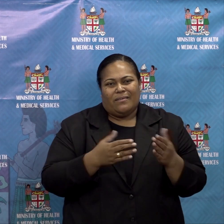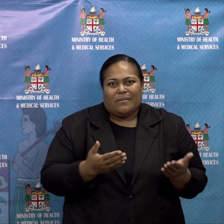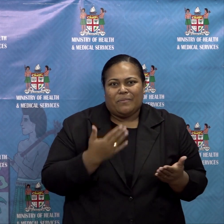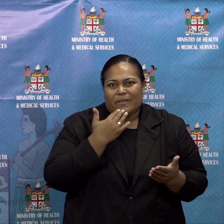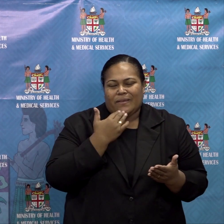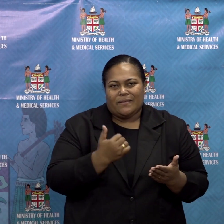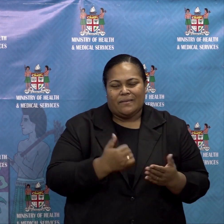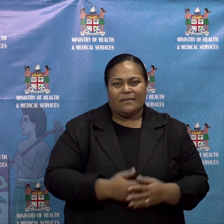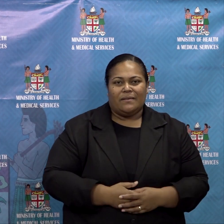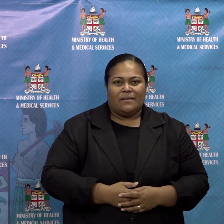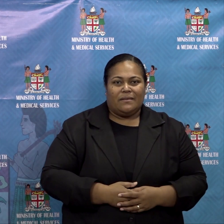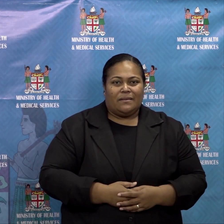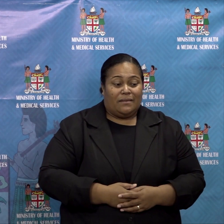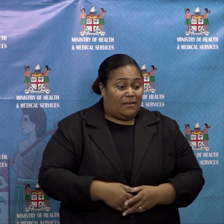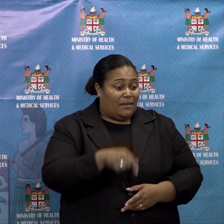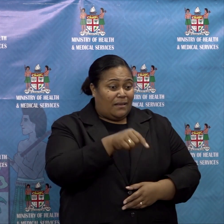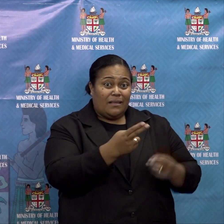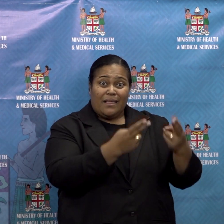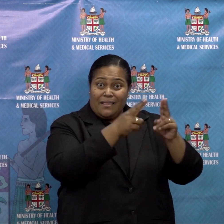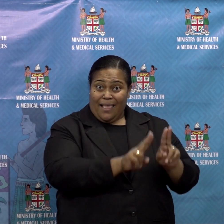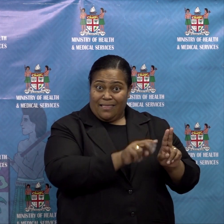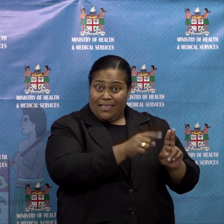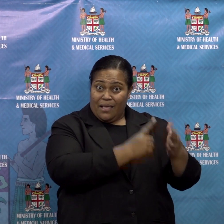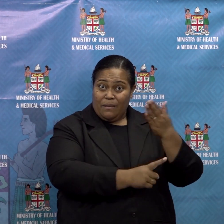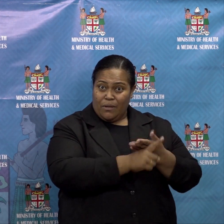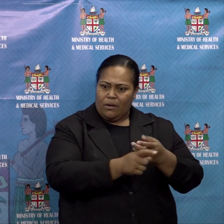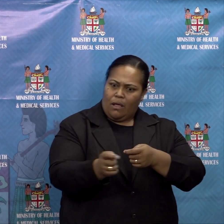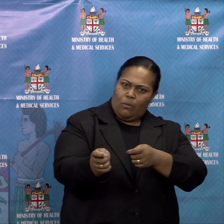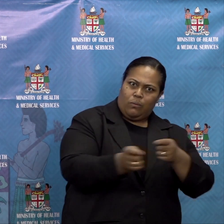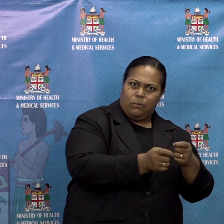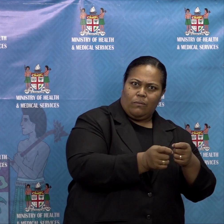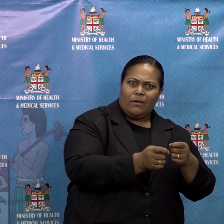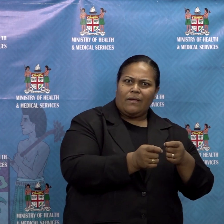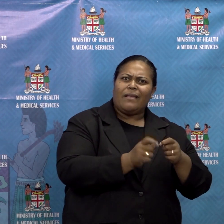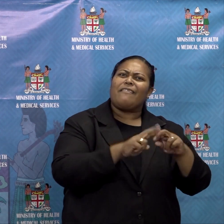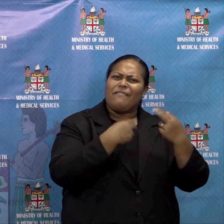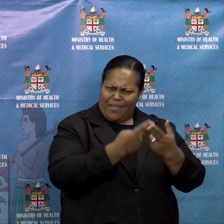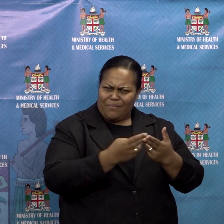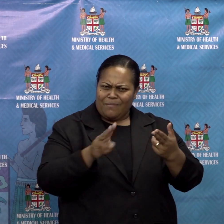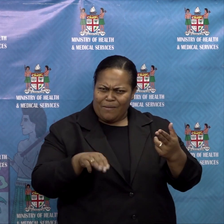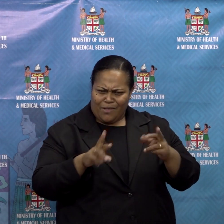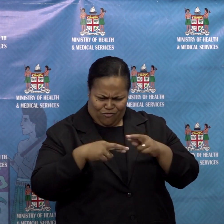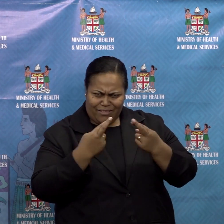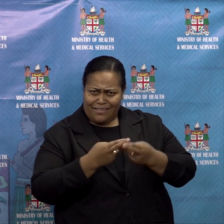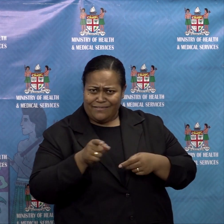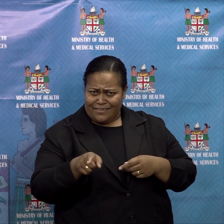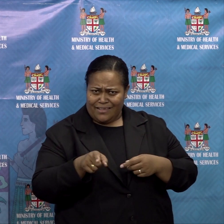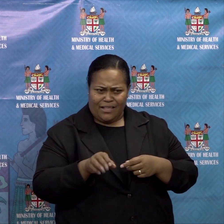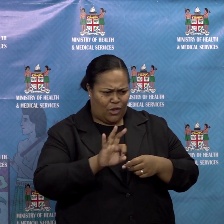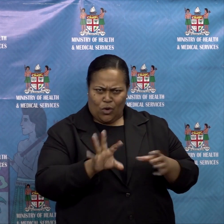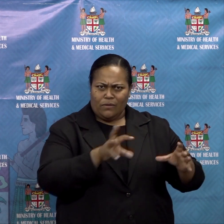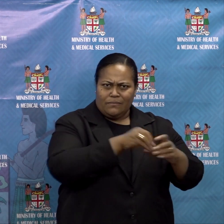because they pull in and congregate very close relatives who are normally not part